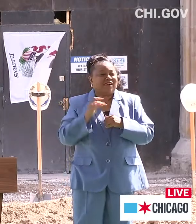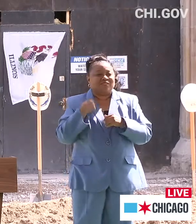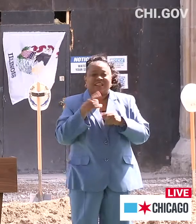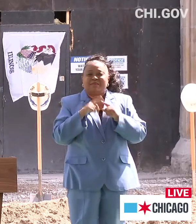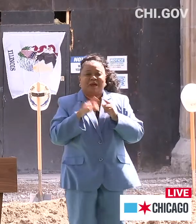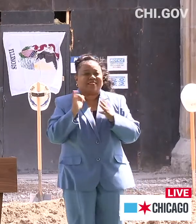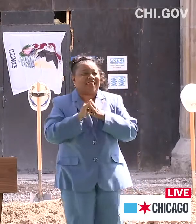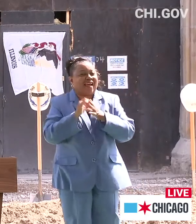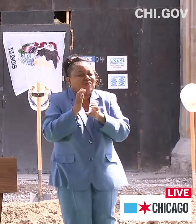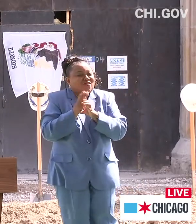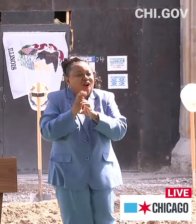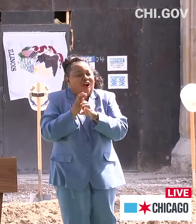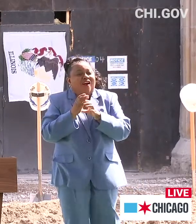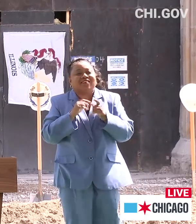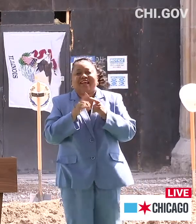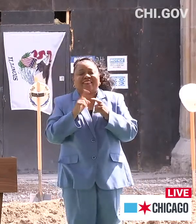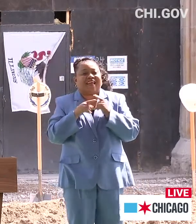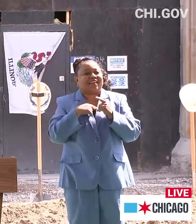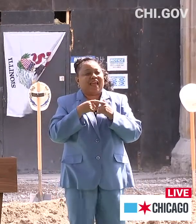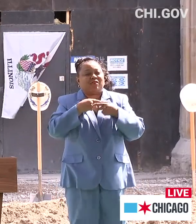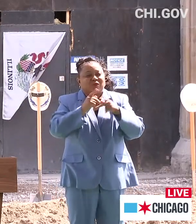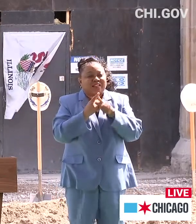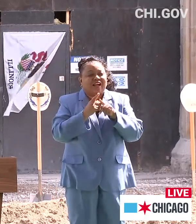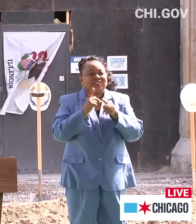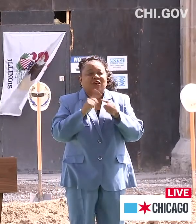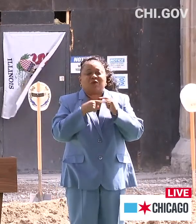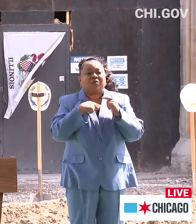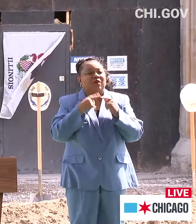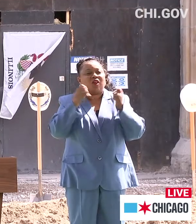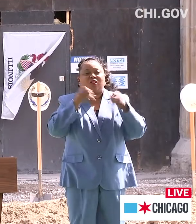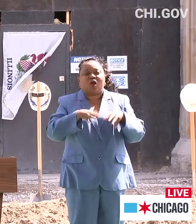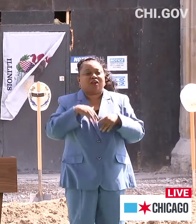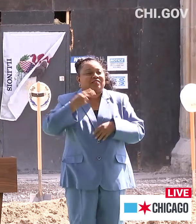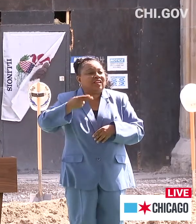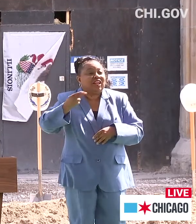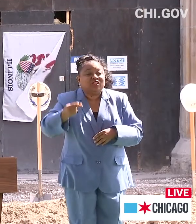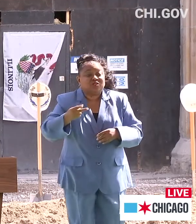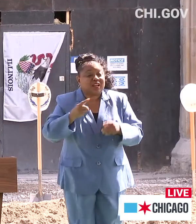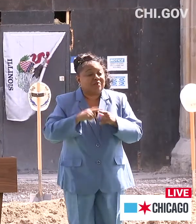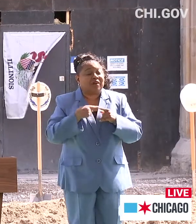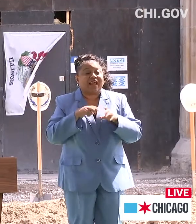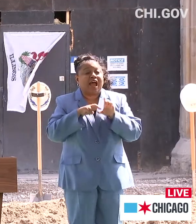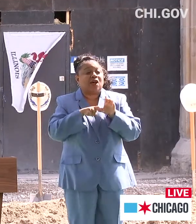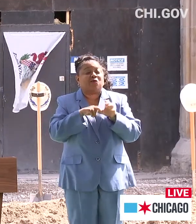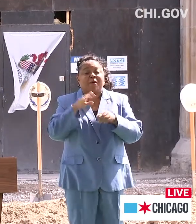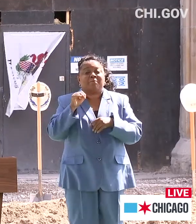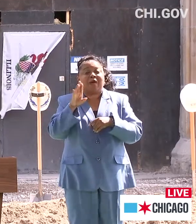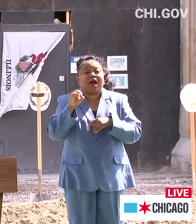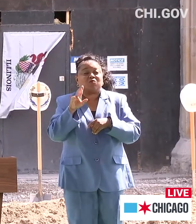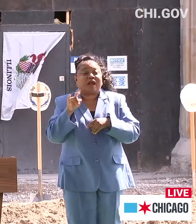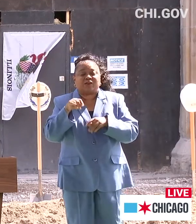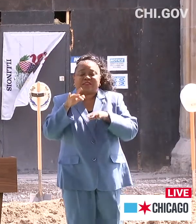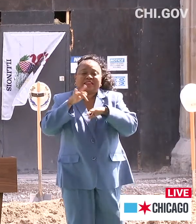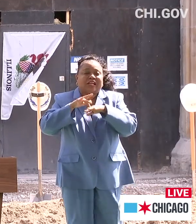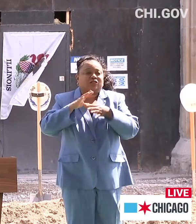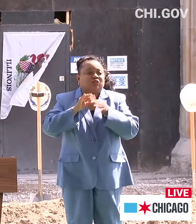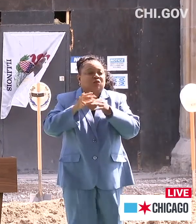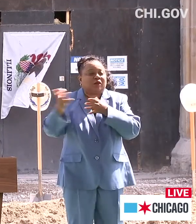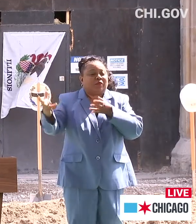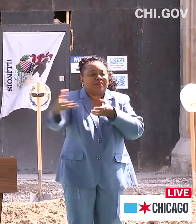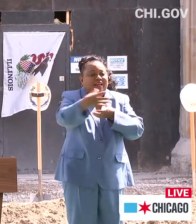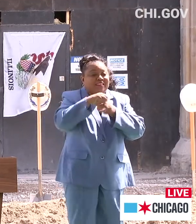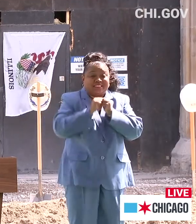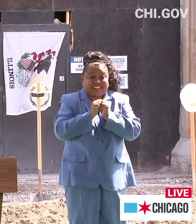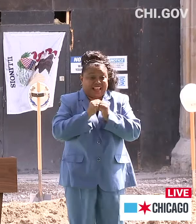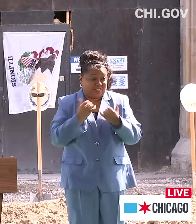about that car and that production, it would have been lost in history. Bob Ryder has touched the story that brings us together